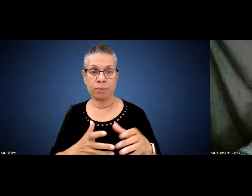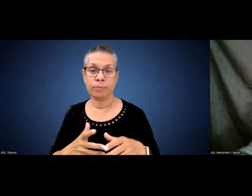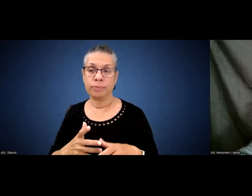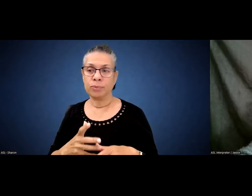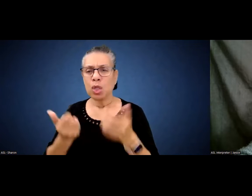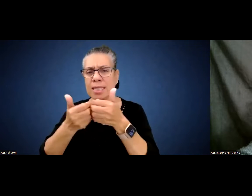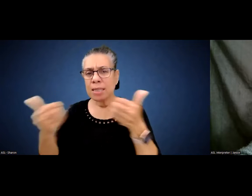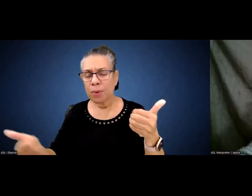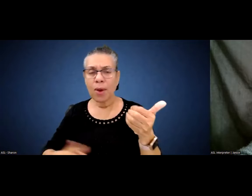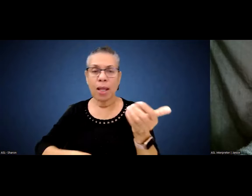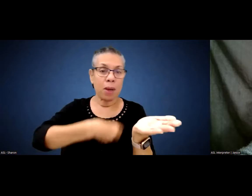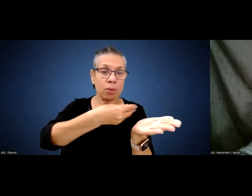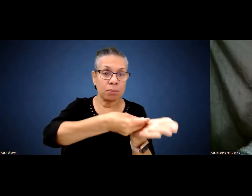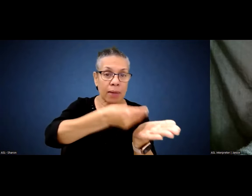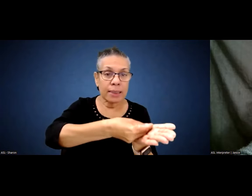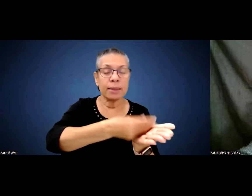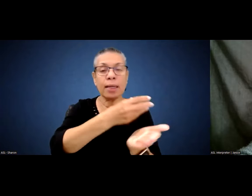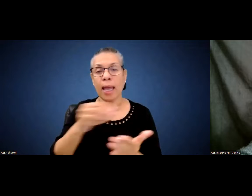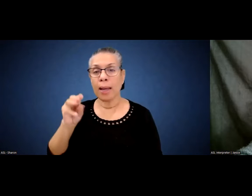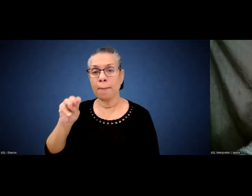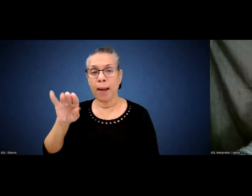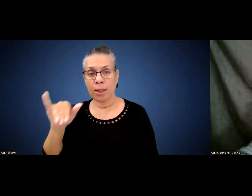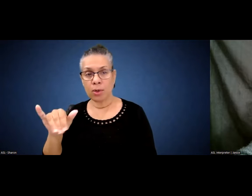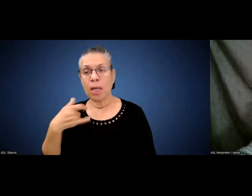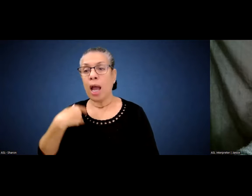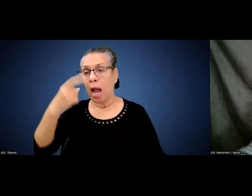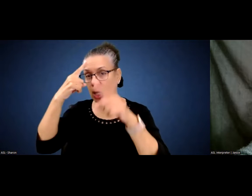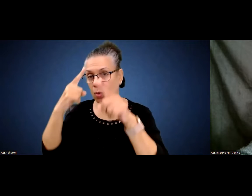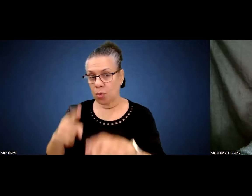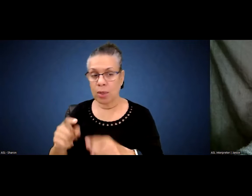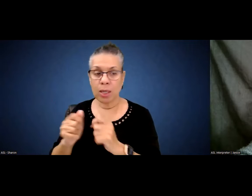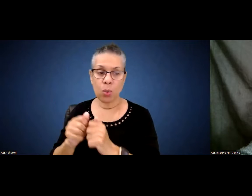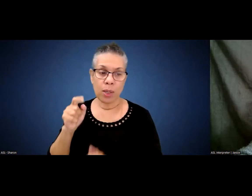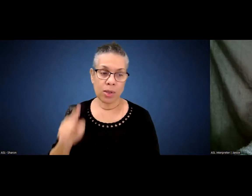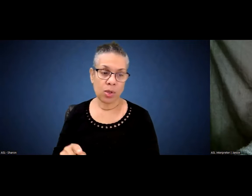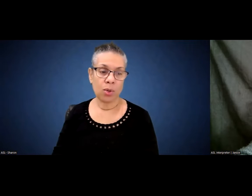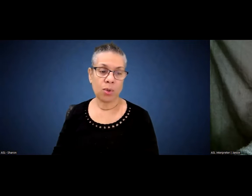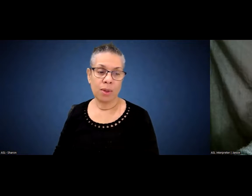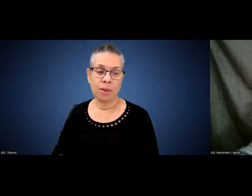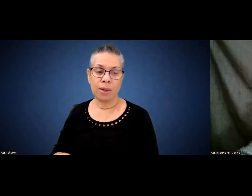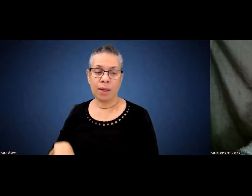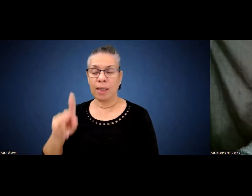and come back to the larger group, because I agree with you, Kalila. We need to be